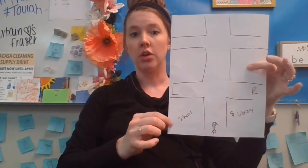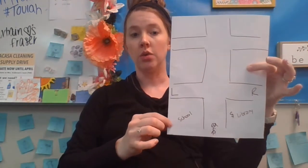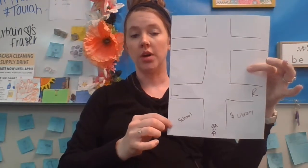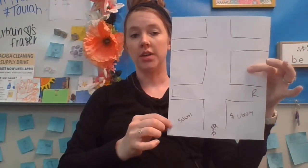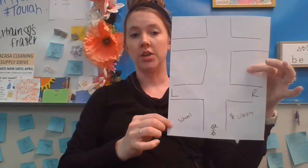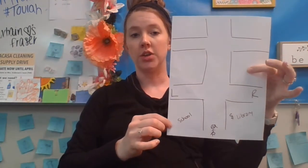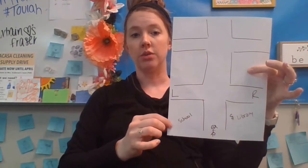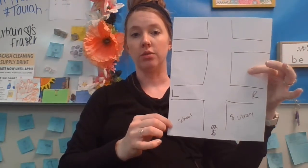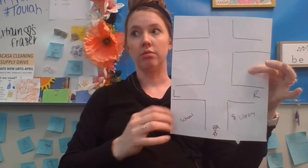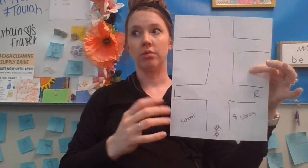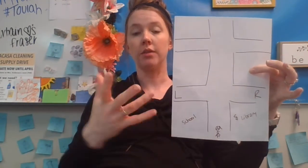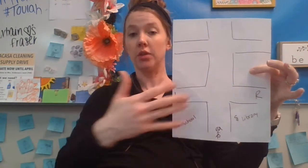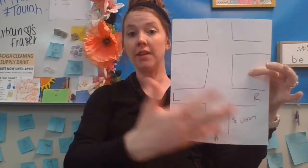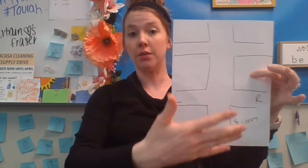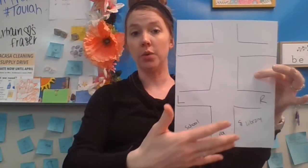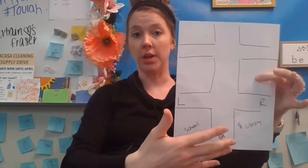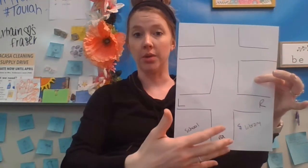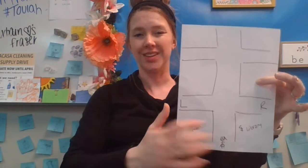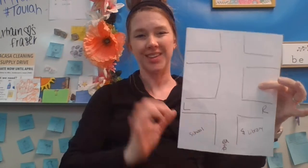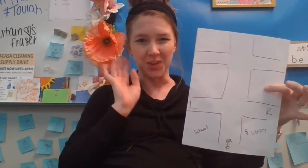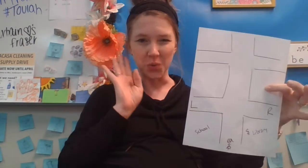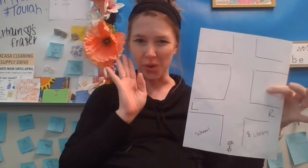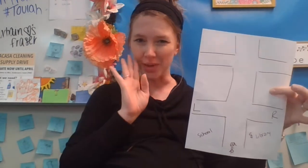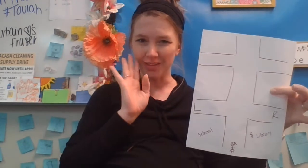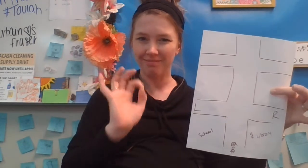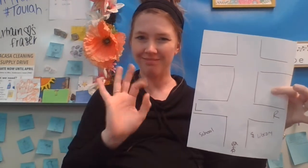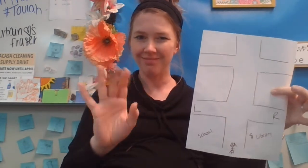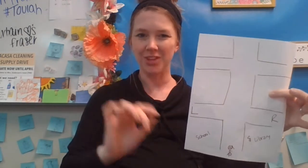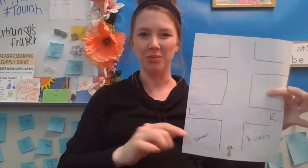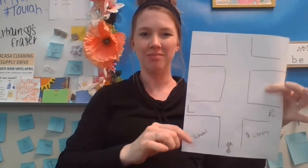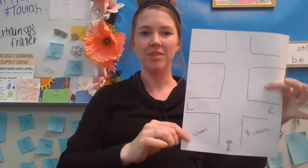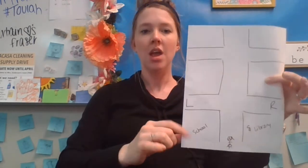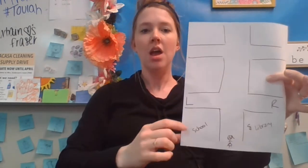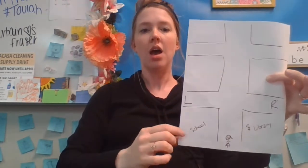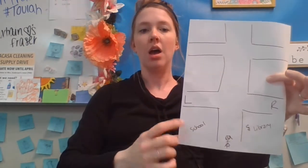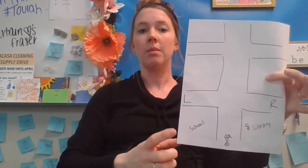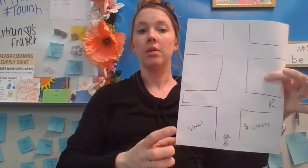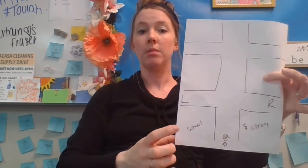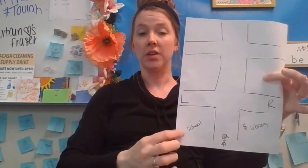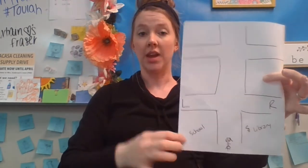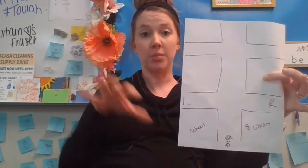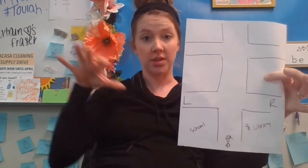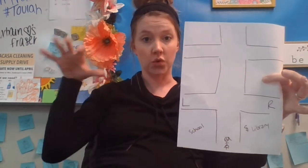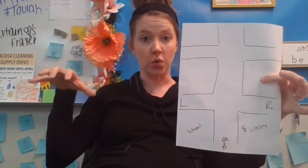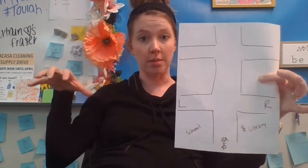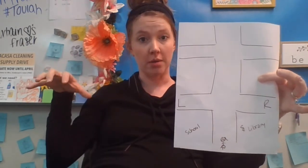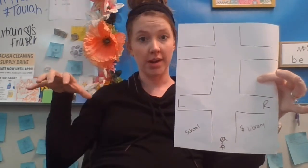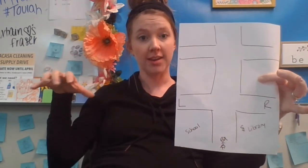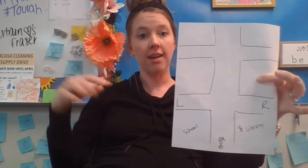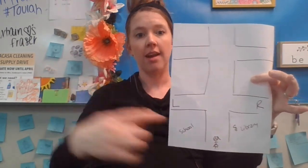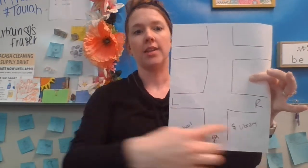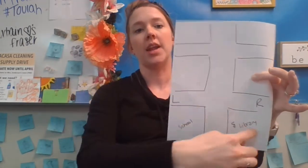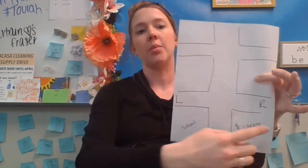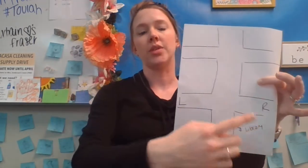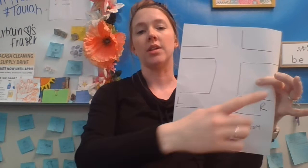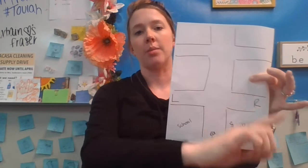you wanted to, if you were labeling this, because you will be soon, I put the school on my right side, and then I put the